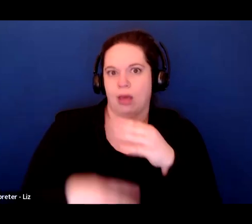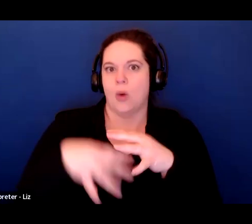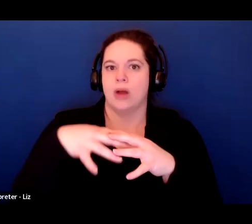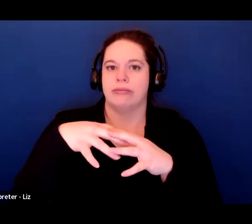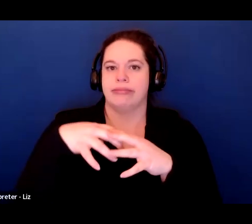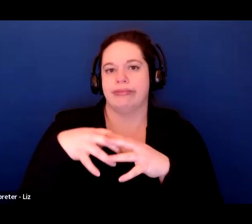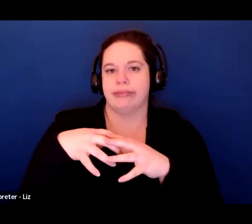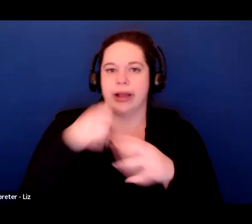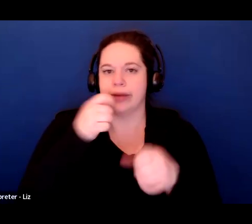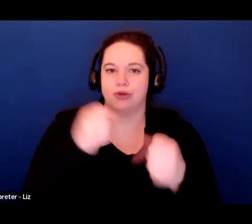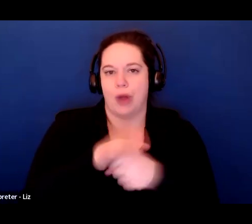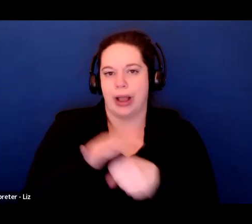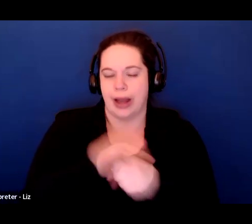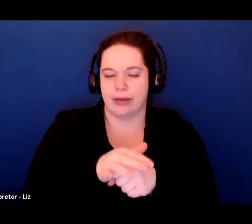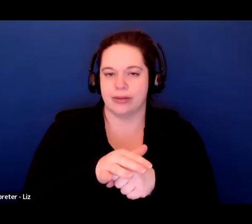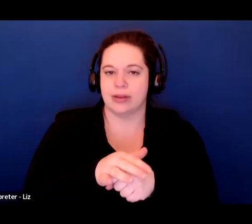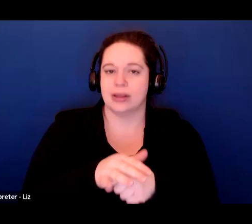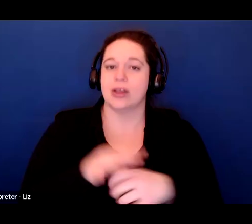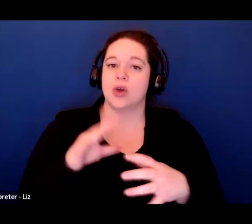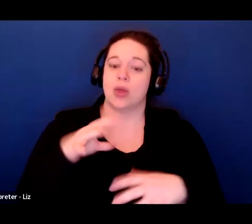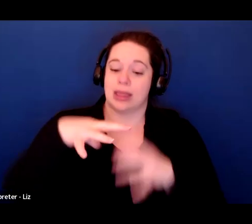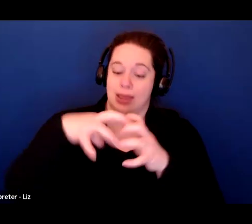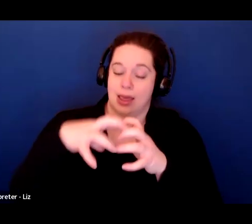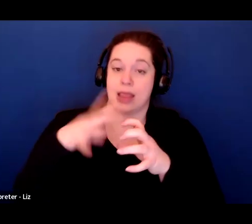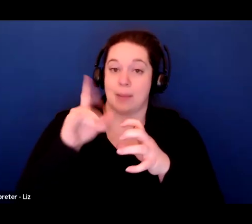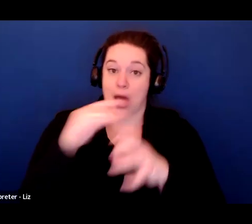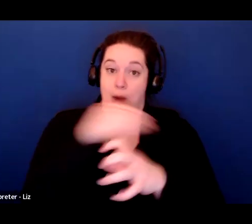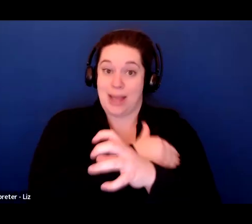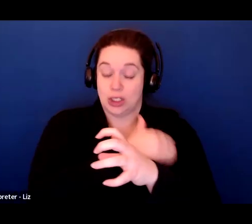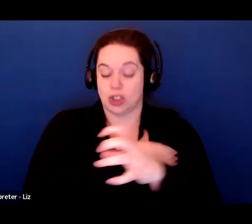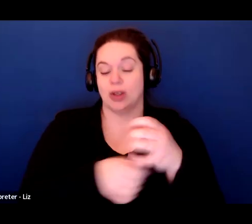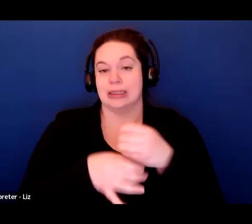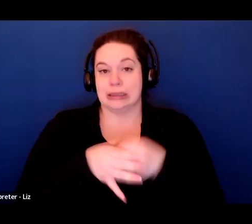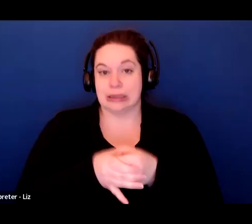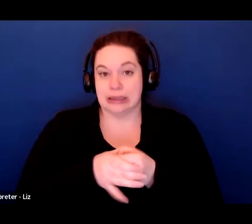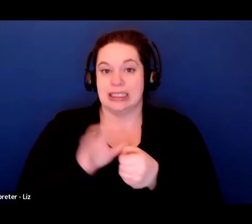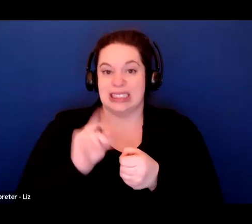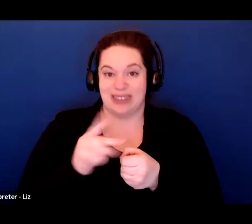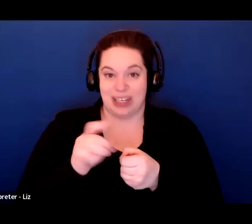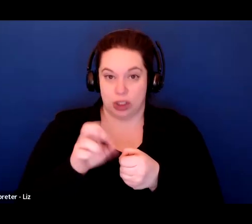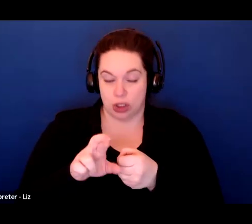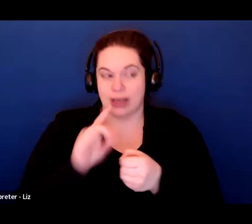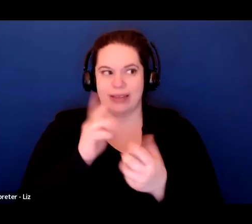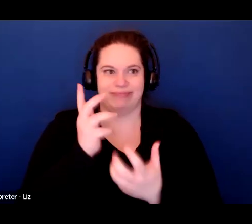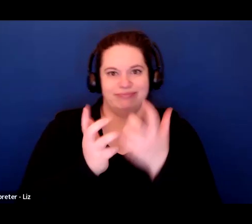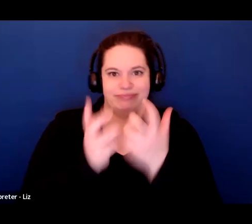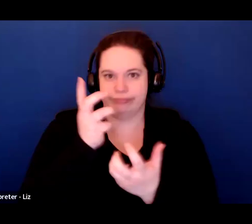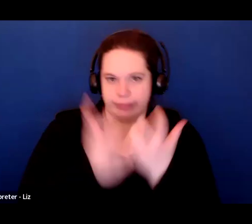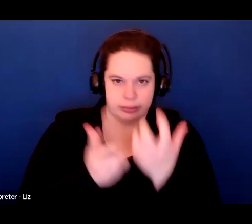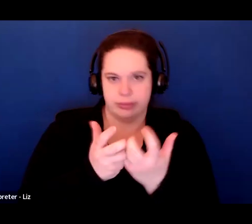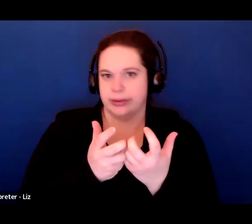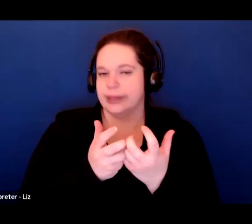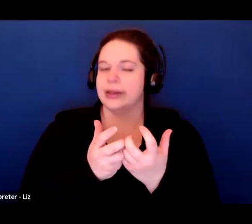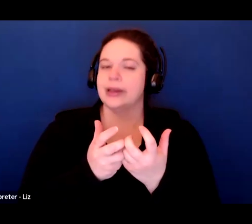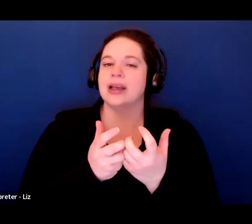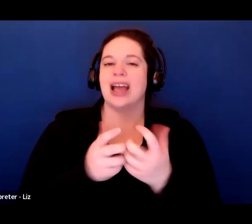that need to occur to maintain continence. So you need to go and have a urodynamic test, find out where the problem